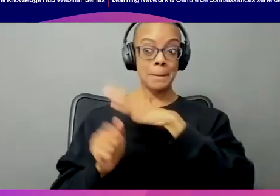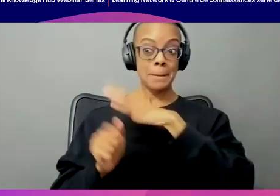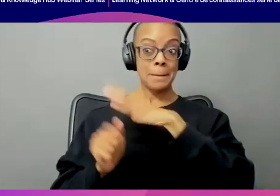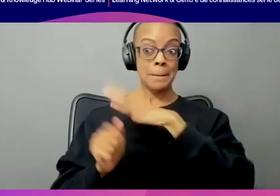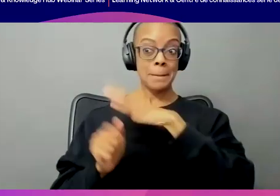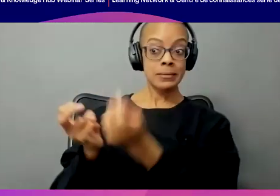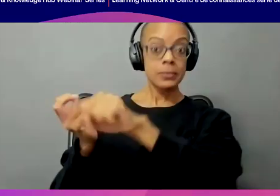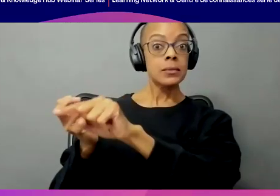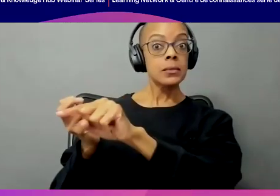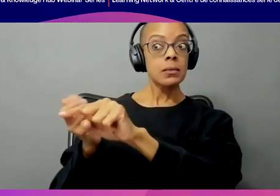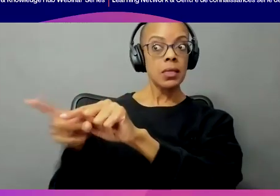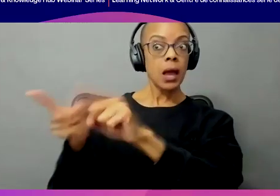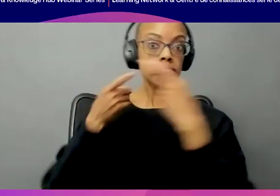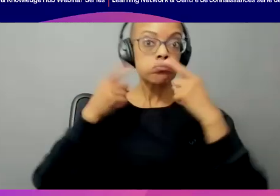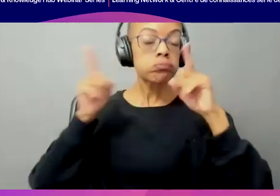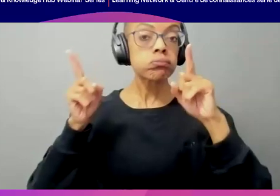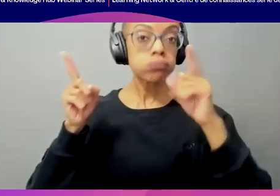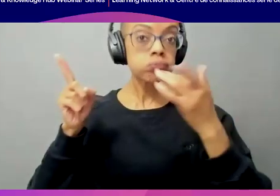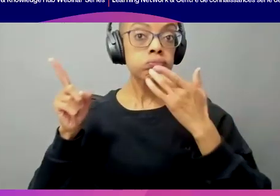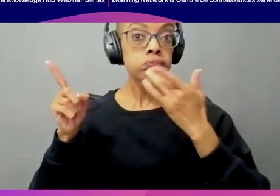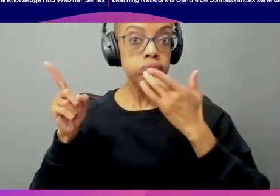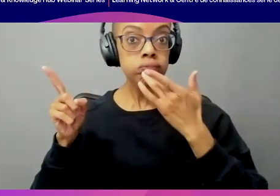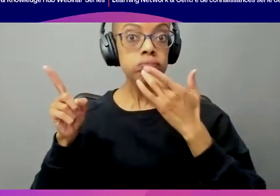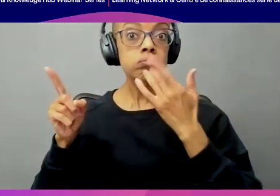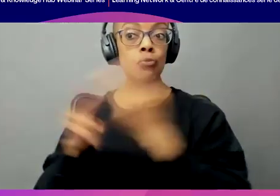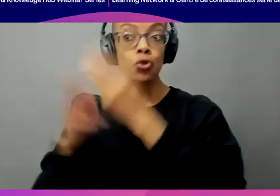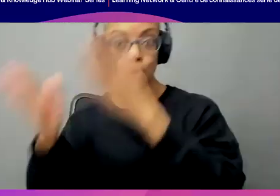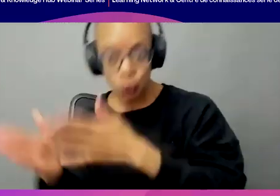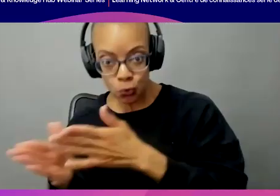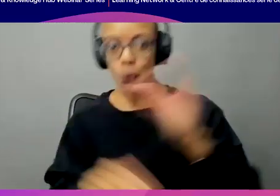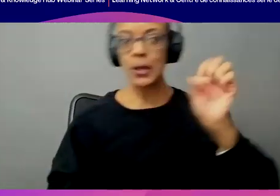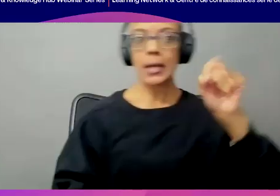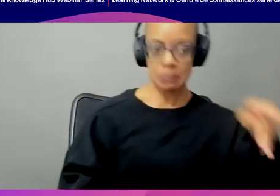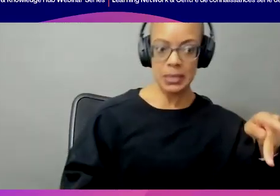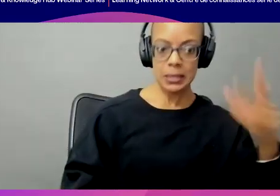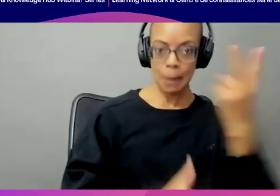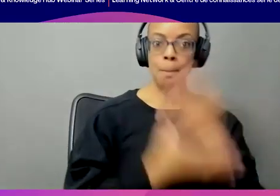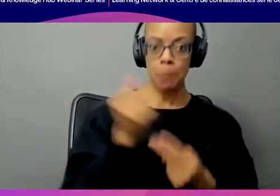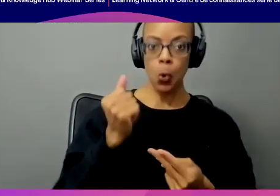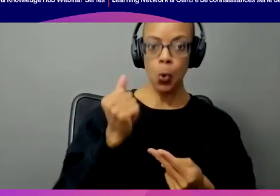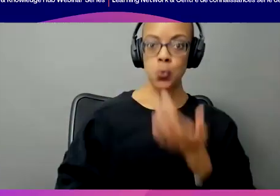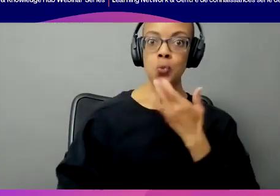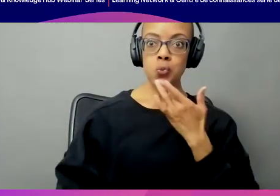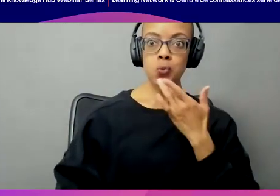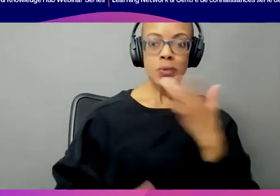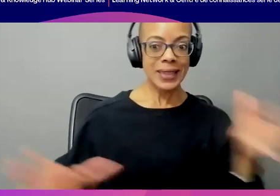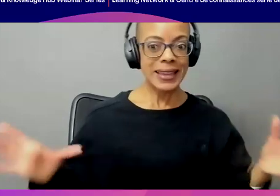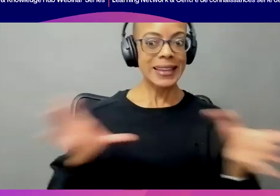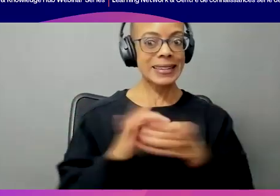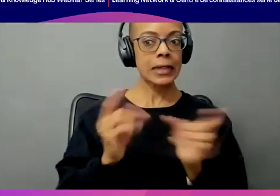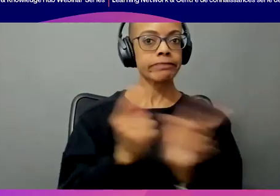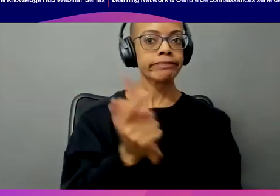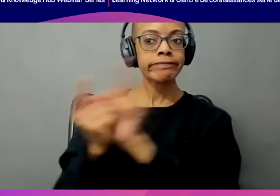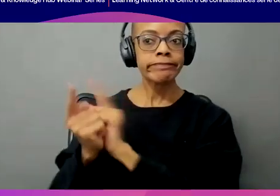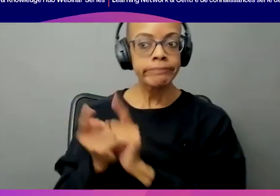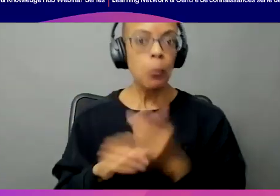something that seemed to be working for both the service user and the service provider, was that sense of being connected before the group started, a sense